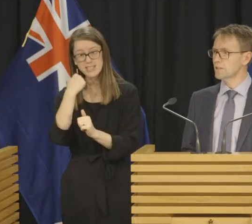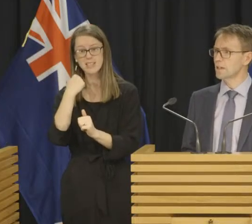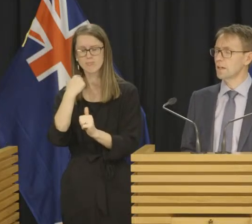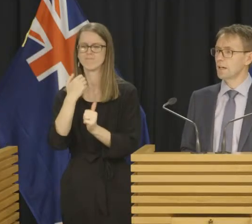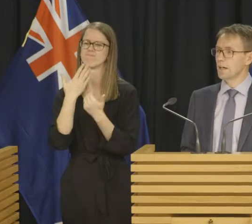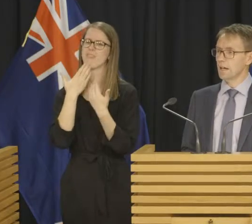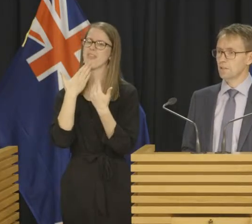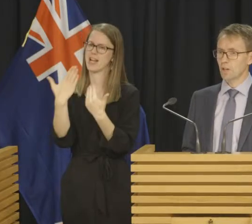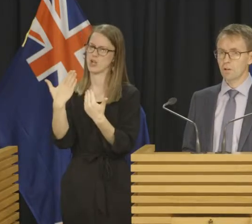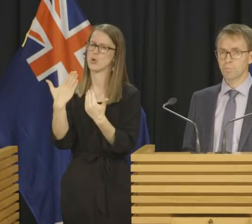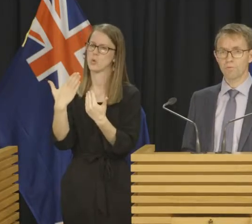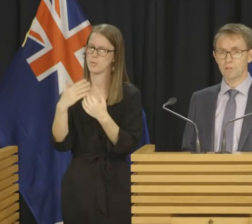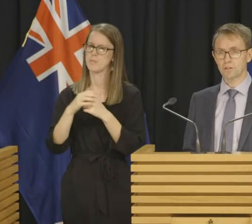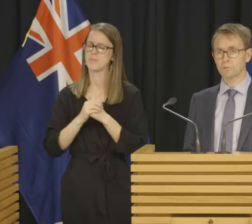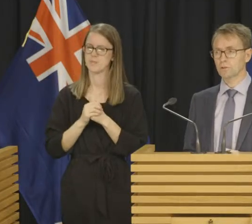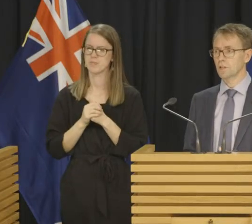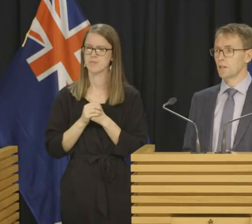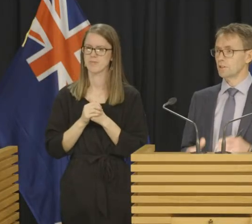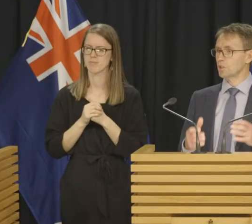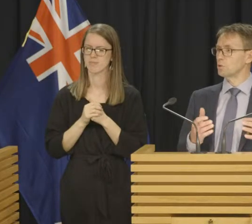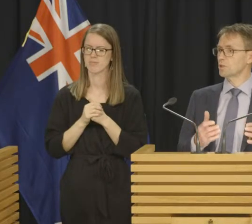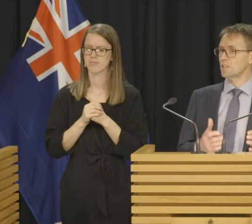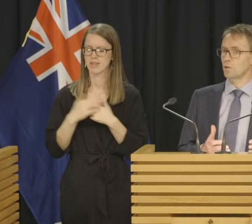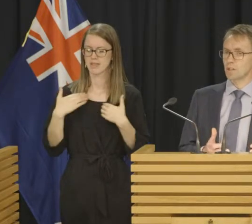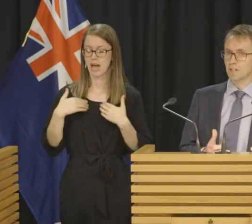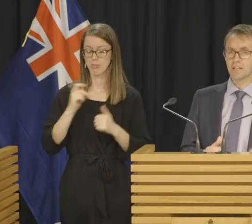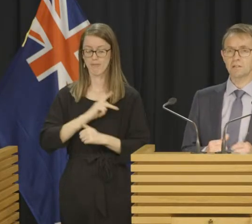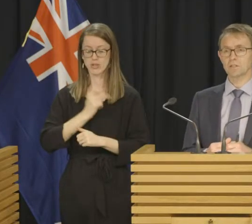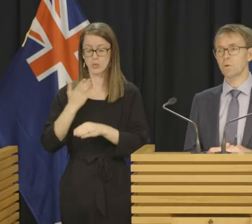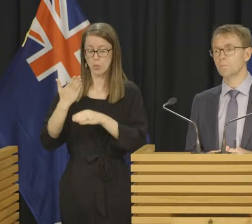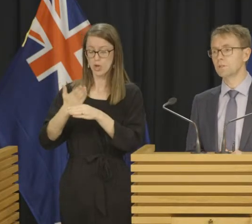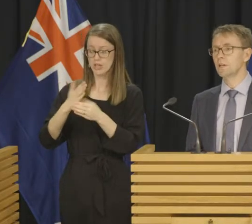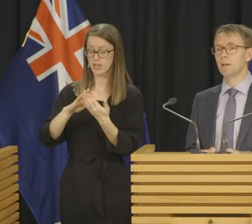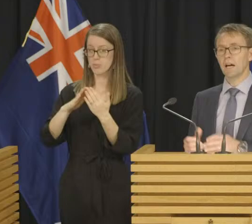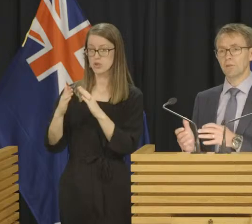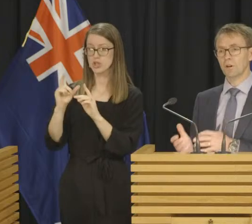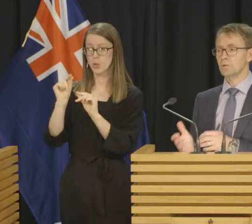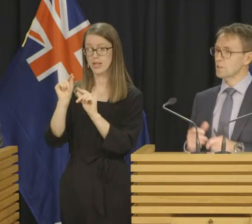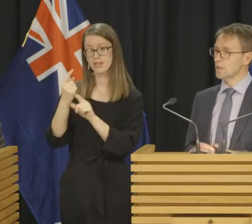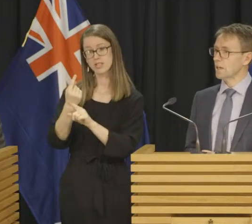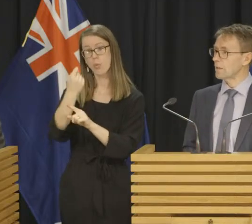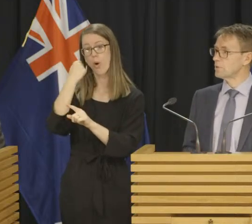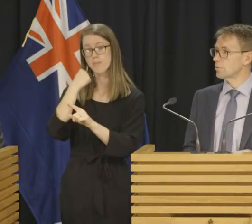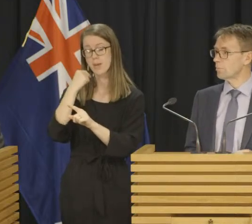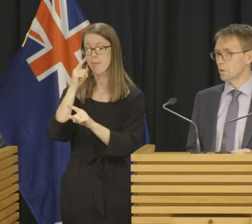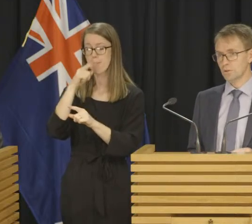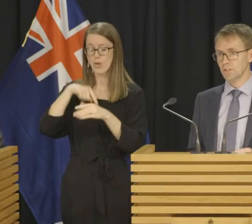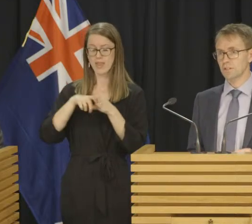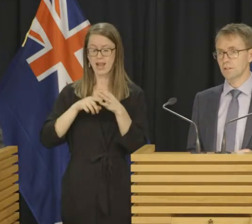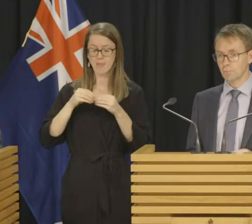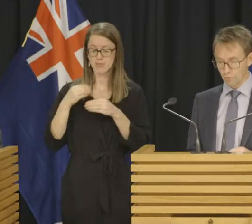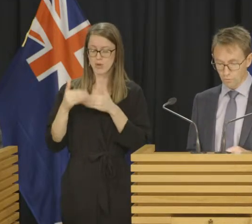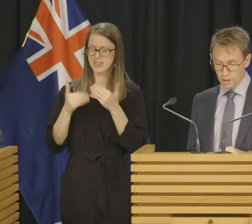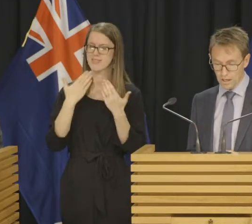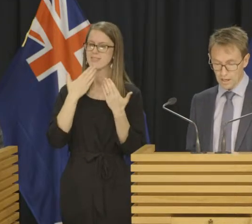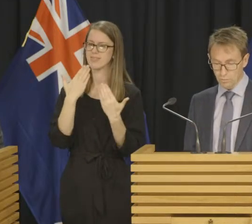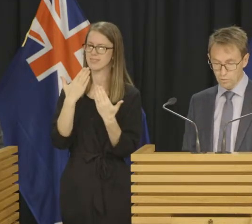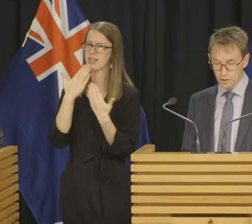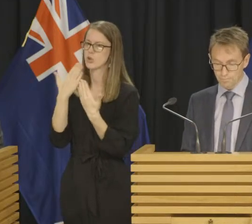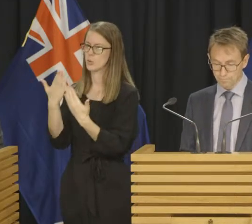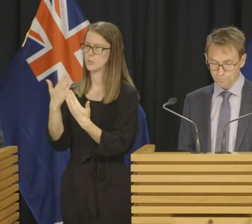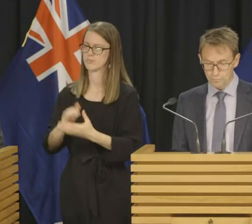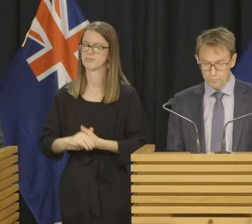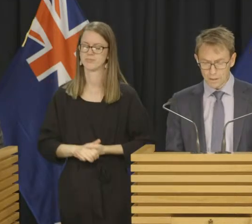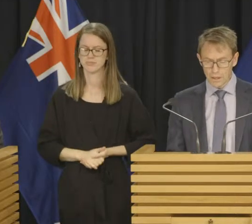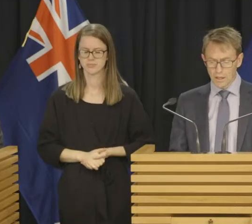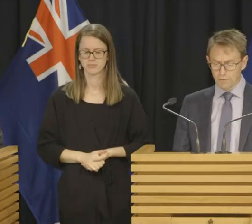be tested, and the health professionals in the community who are taking the swabs, and those in our labs who are processing them for their hard